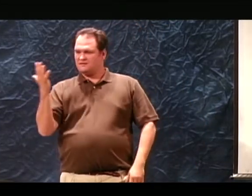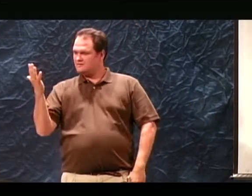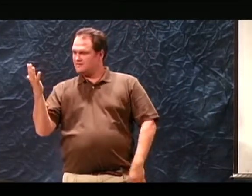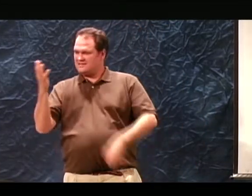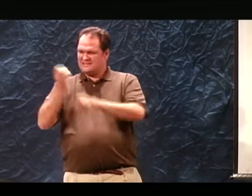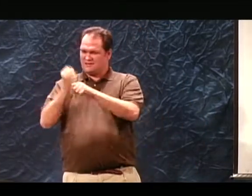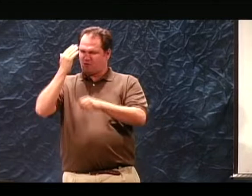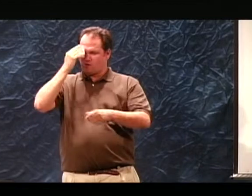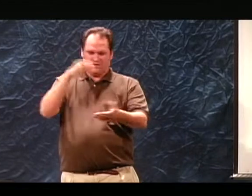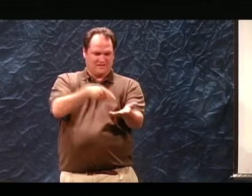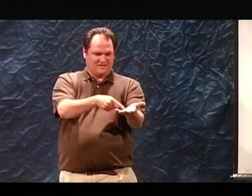christ